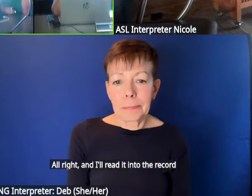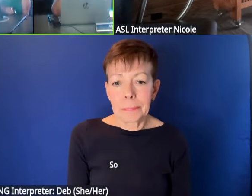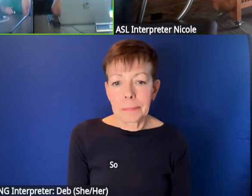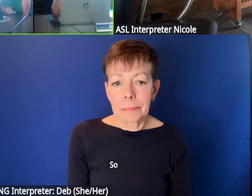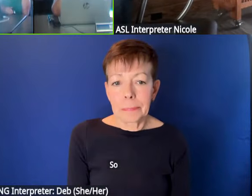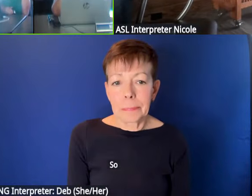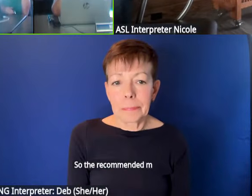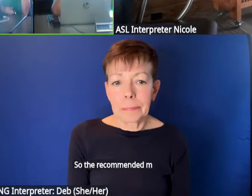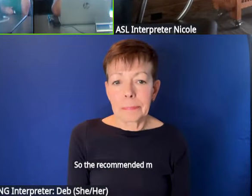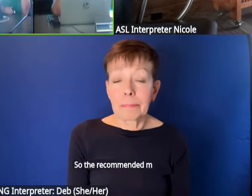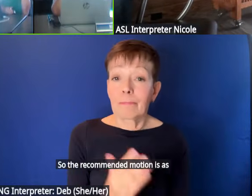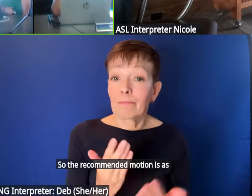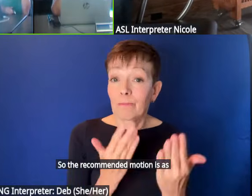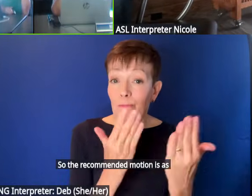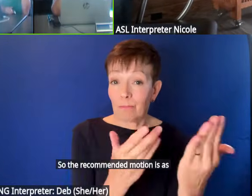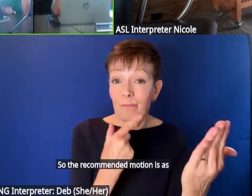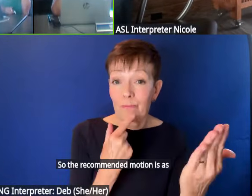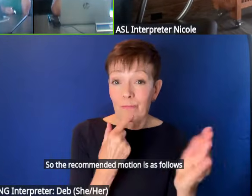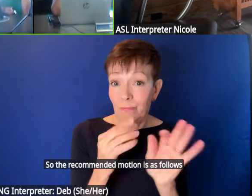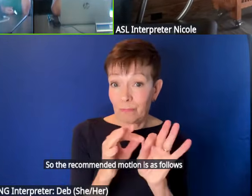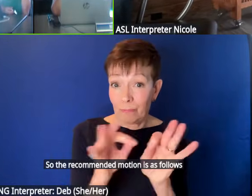recommended motion is as follows, that the